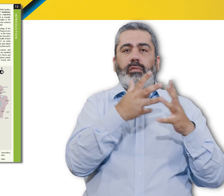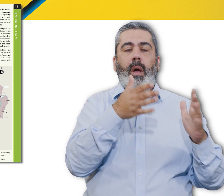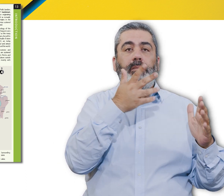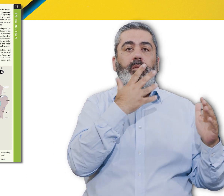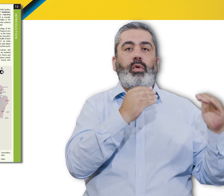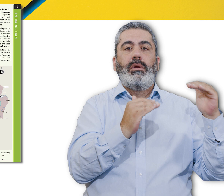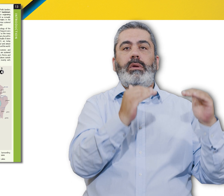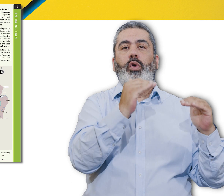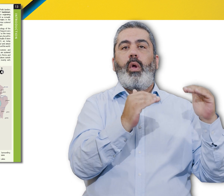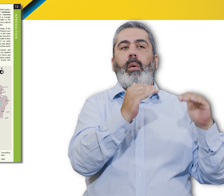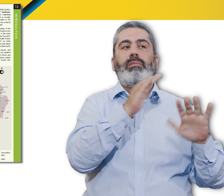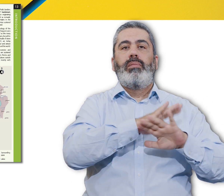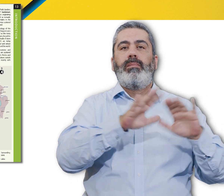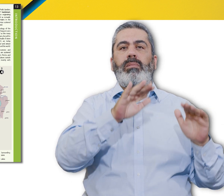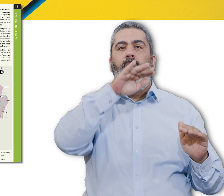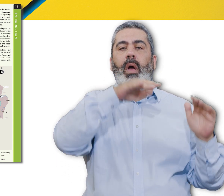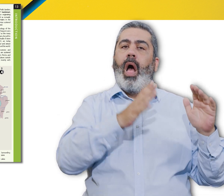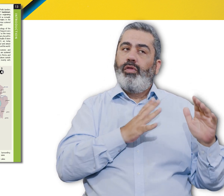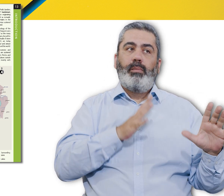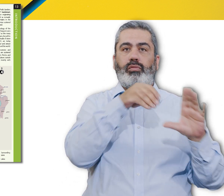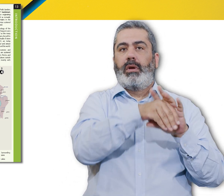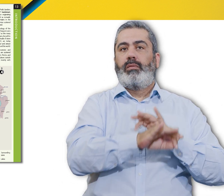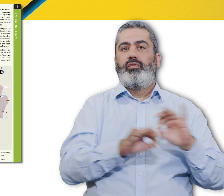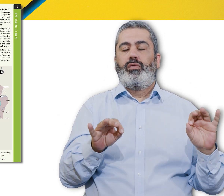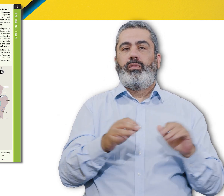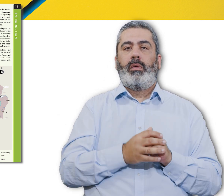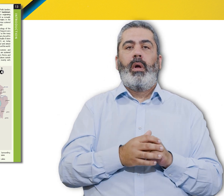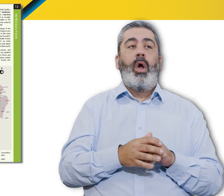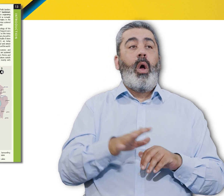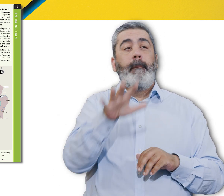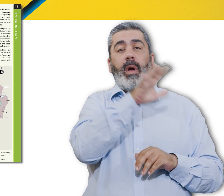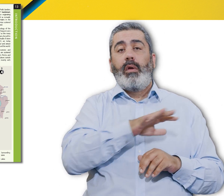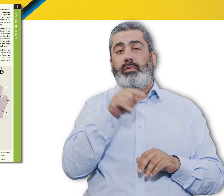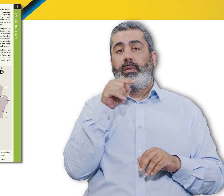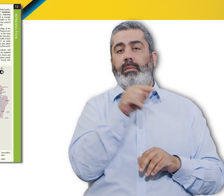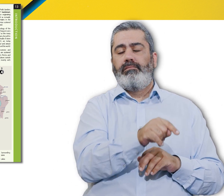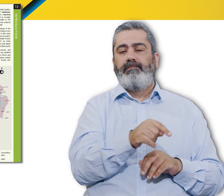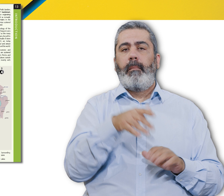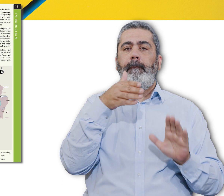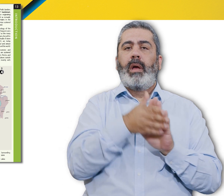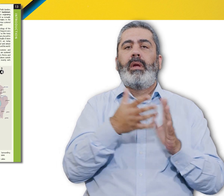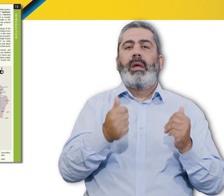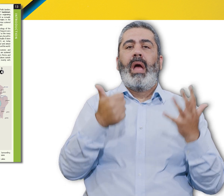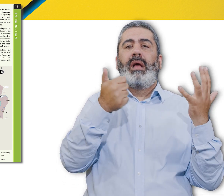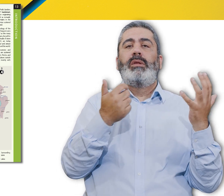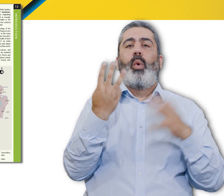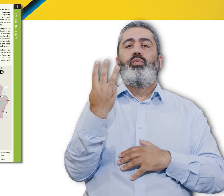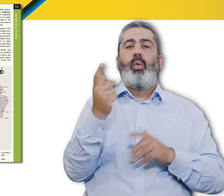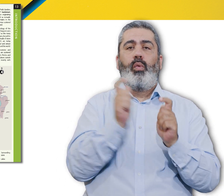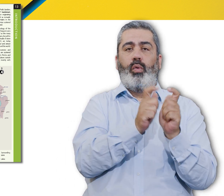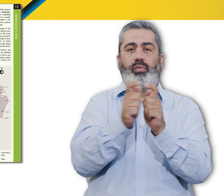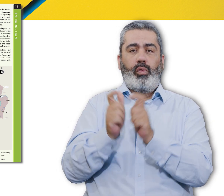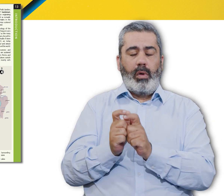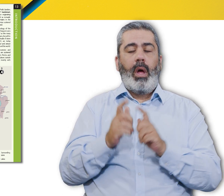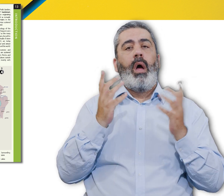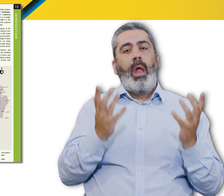wonderful relationship of balanced symbiosis between nature and man is maintained for centuries. In total, the North Pindos